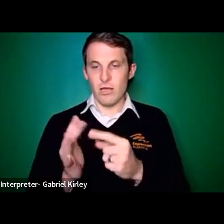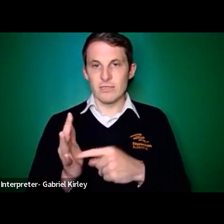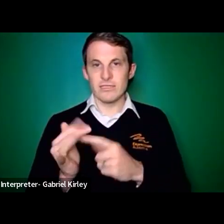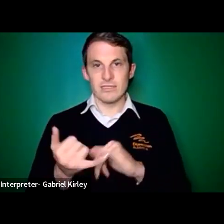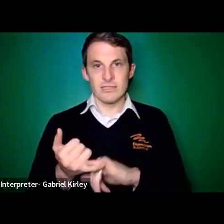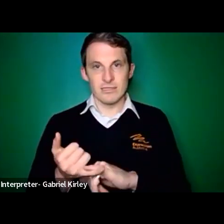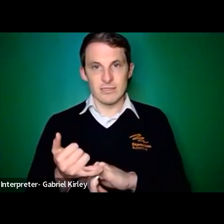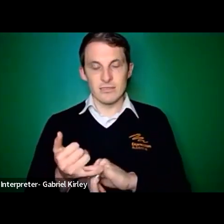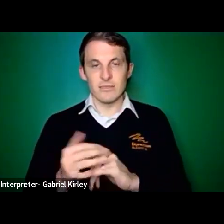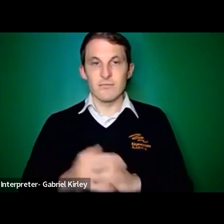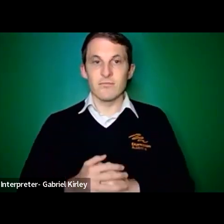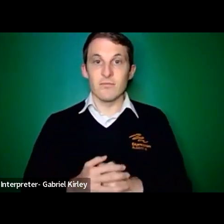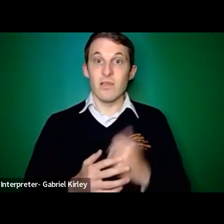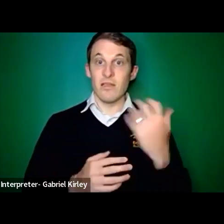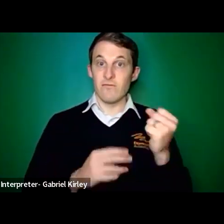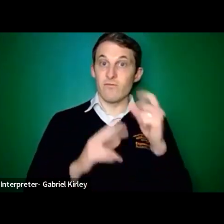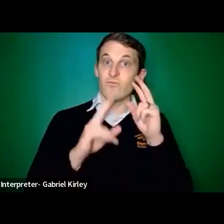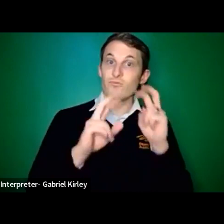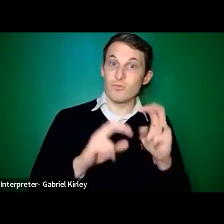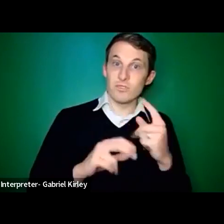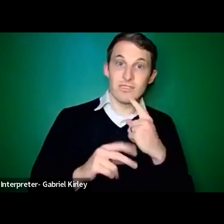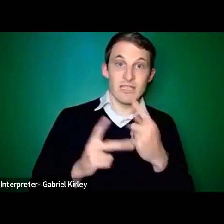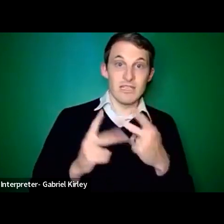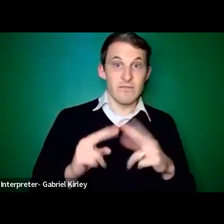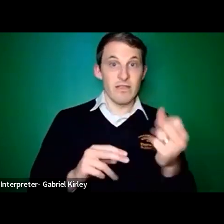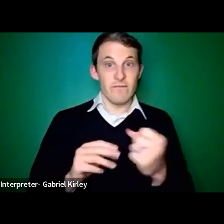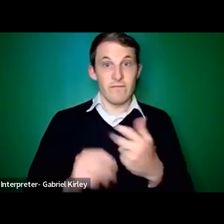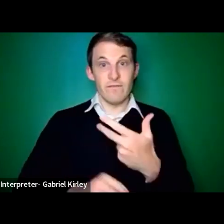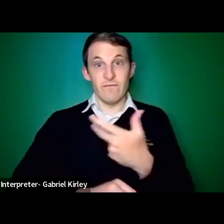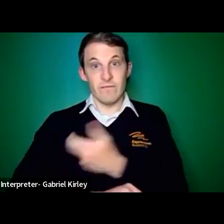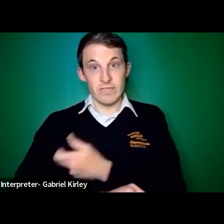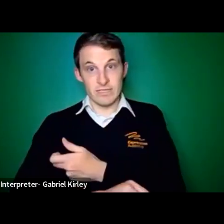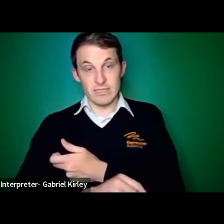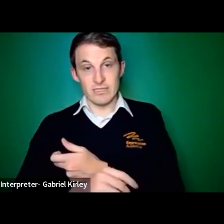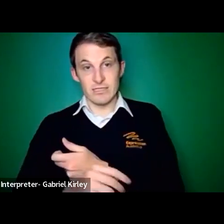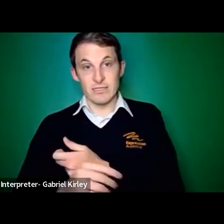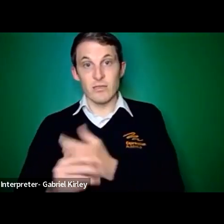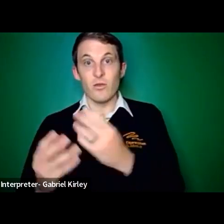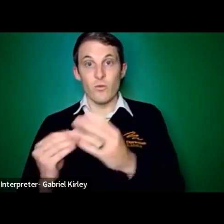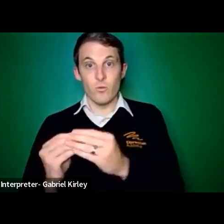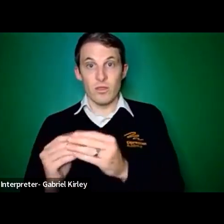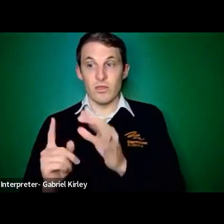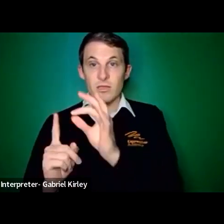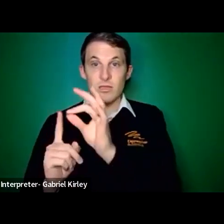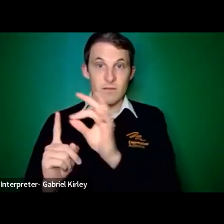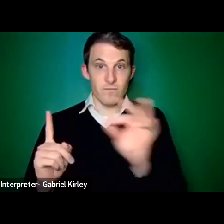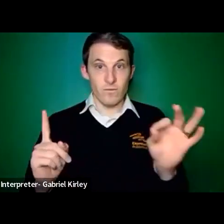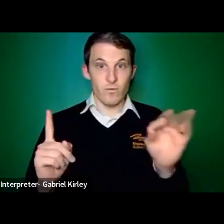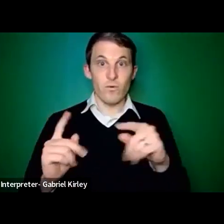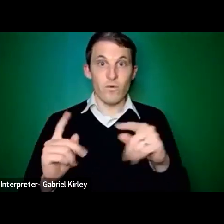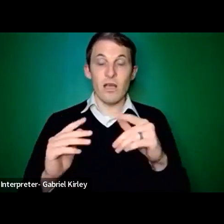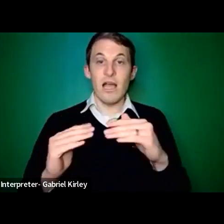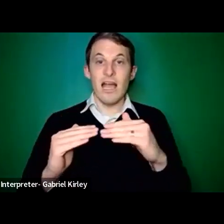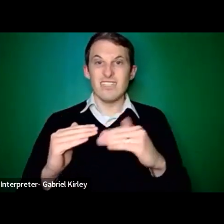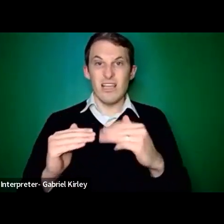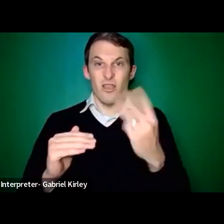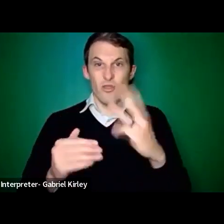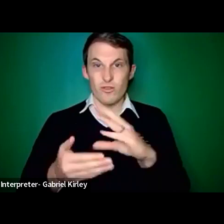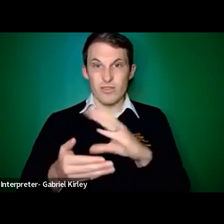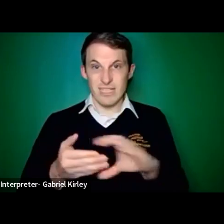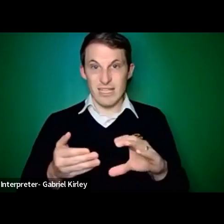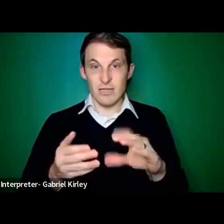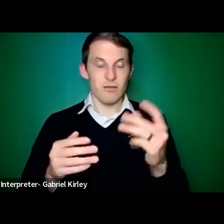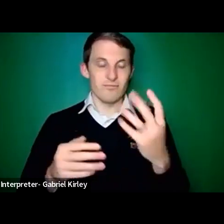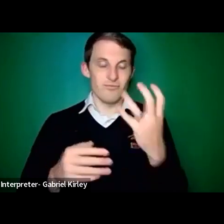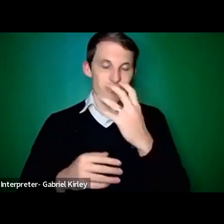that if you have the vaccine with an interval between your doses of less than 30 days, you have a higher risk